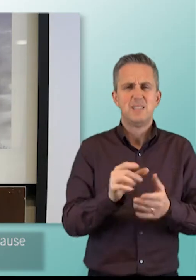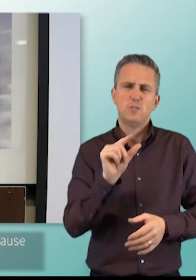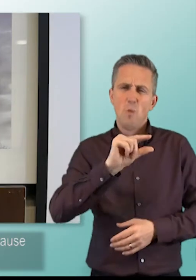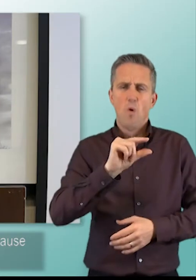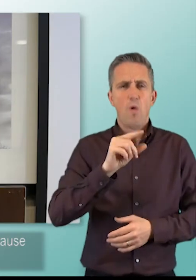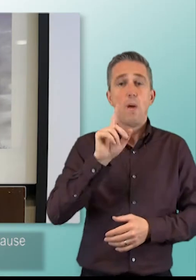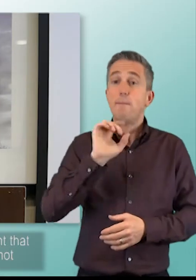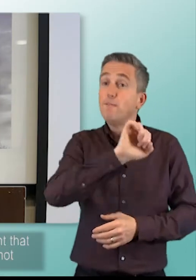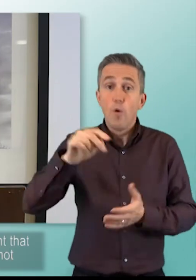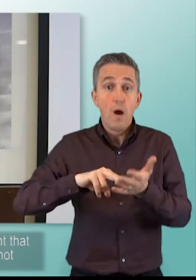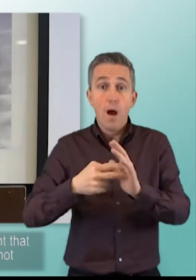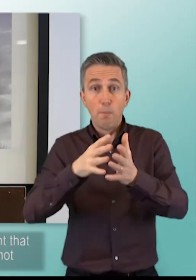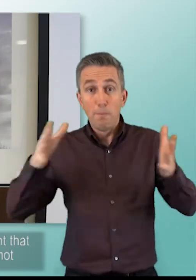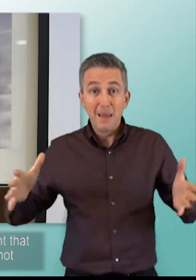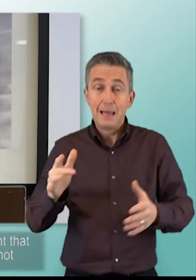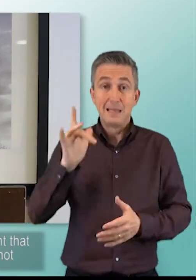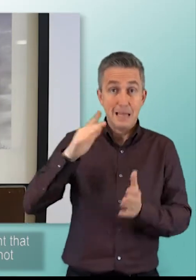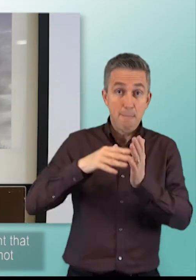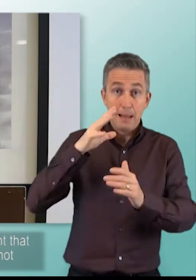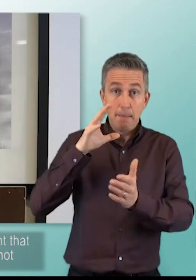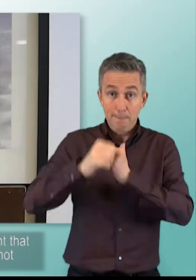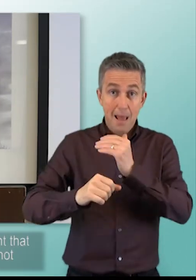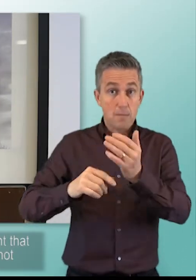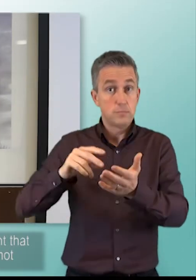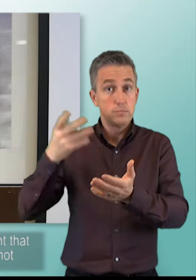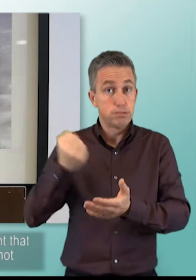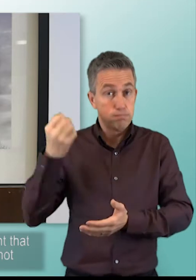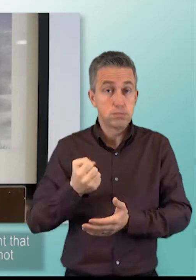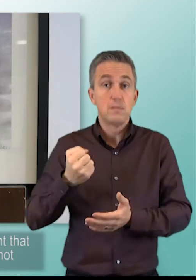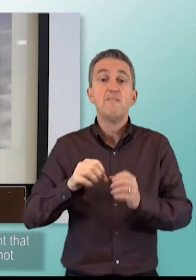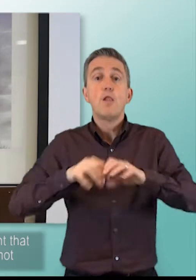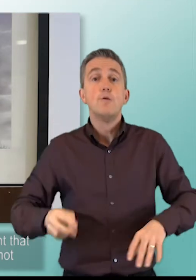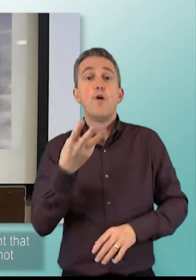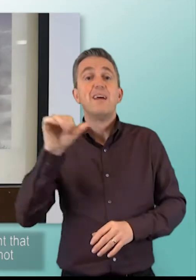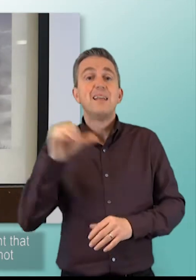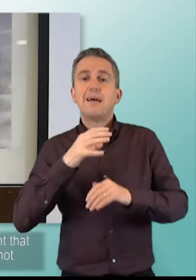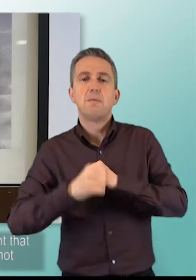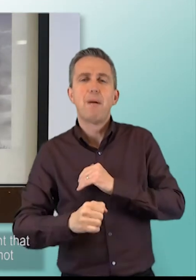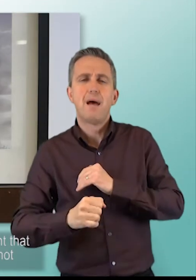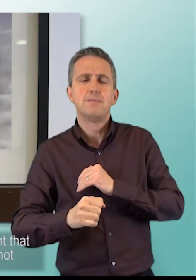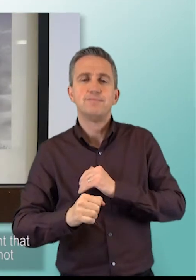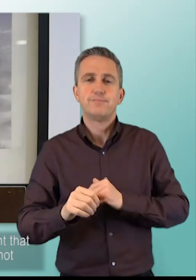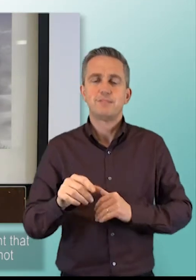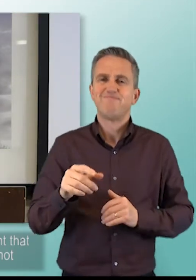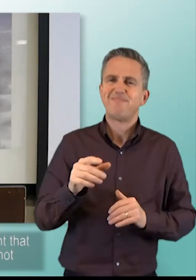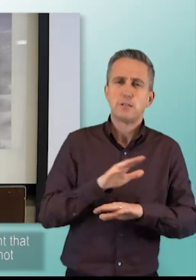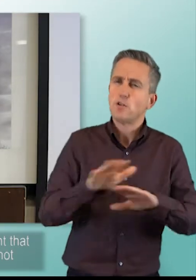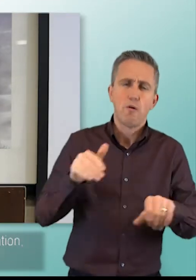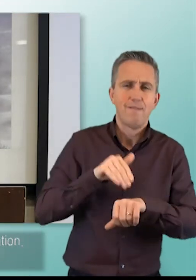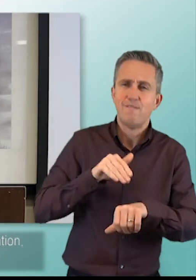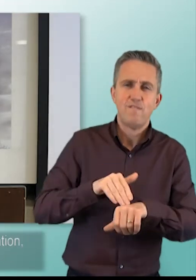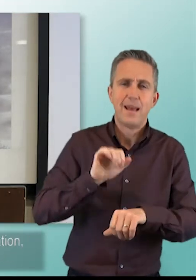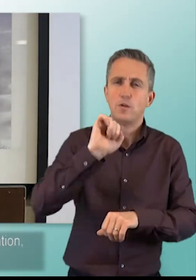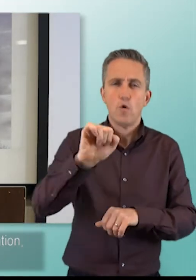them will be small. But if you are a £10 million organisation and you lose a £30,000 grant, that is probably not a notifiable event, because that is not going to